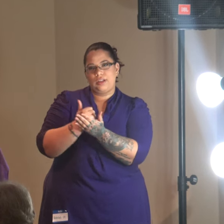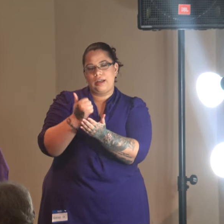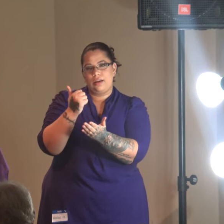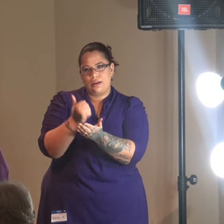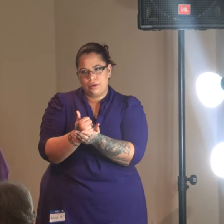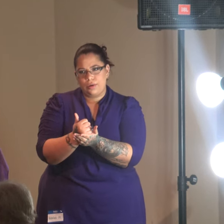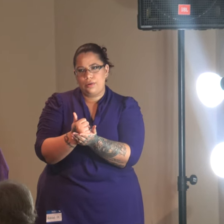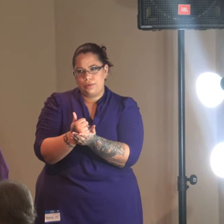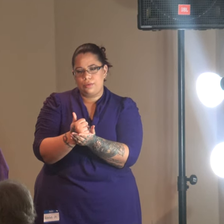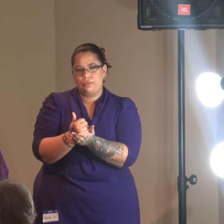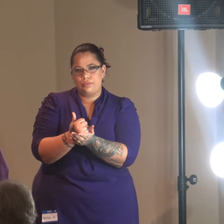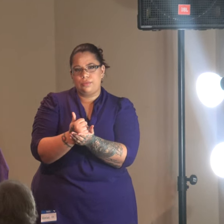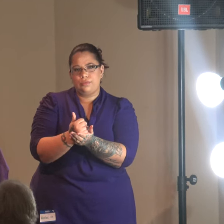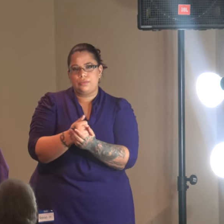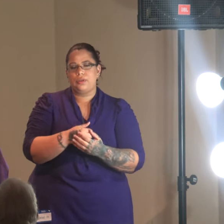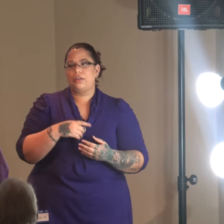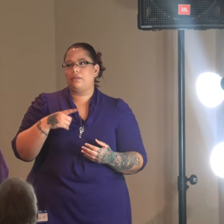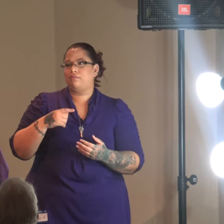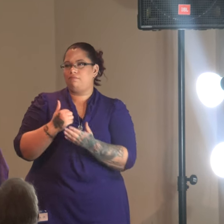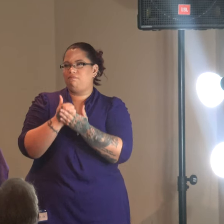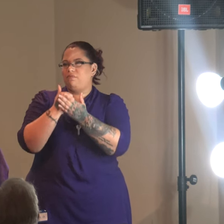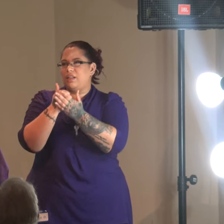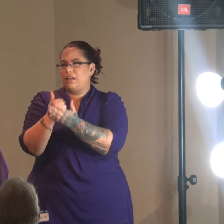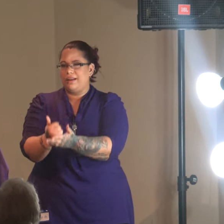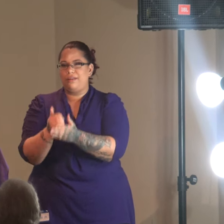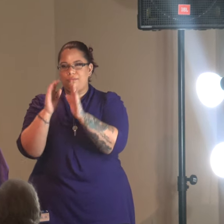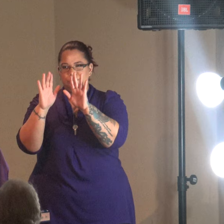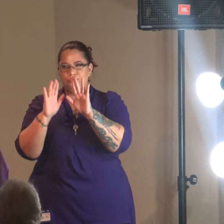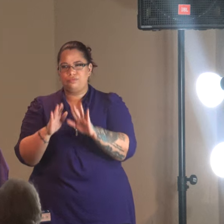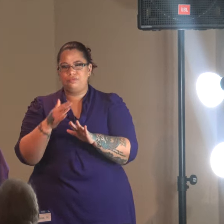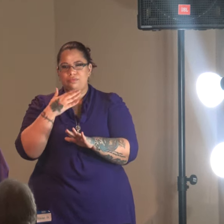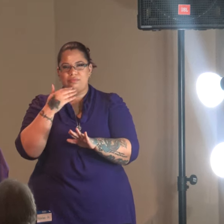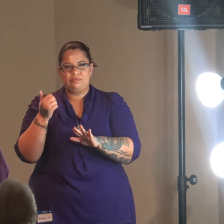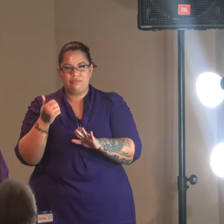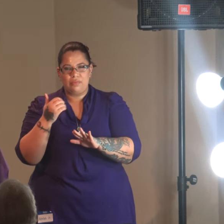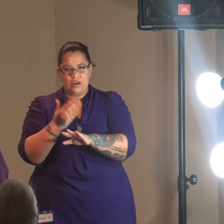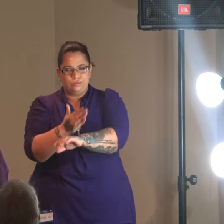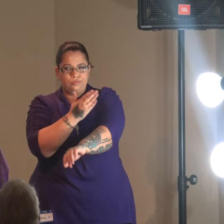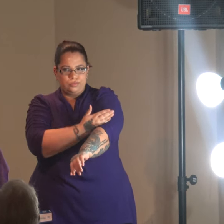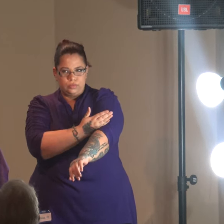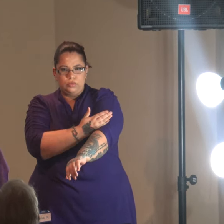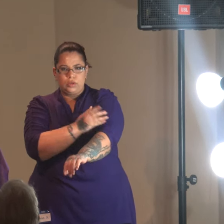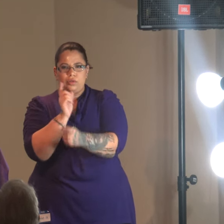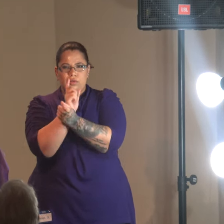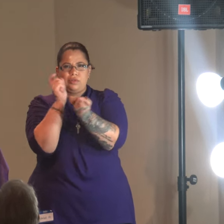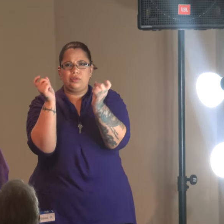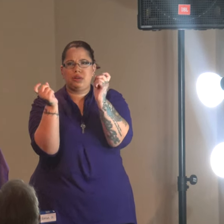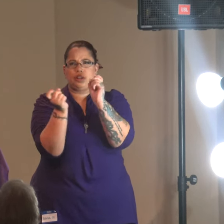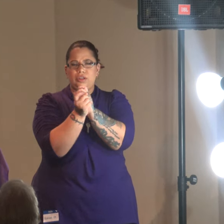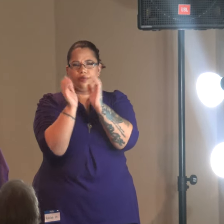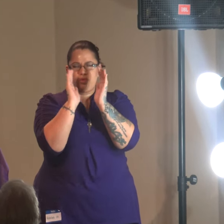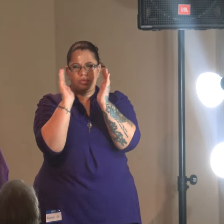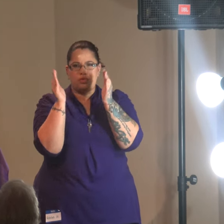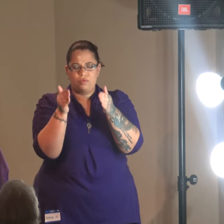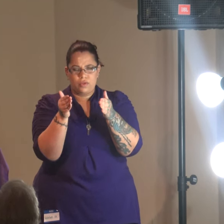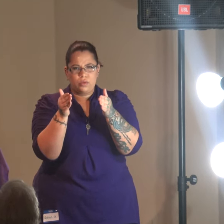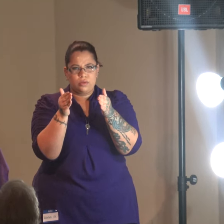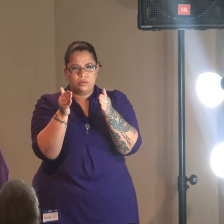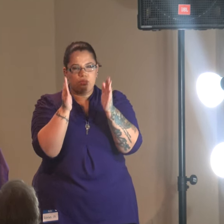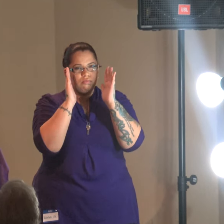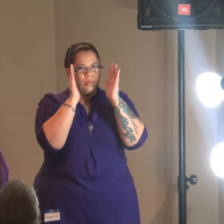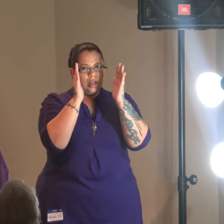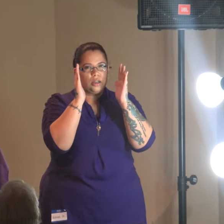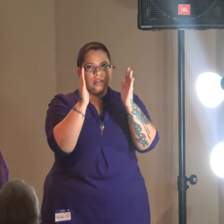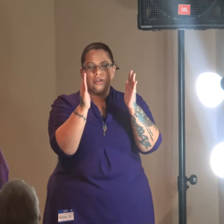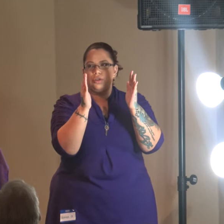others as they unfold their greatness. You bring that, you bring your energy, you shift your focus, you pay attention to what you